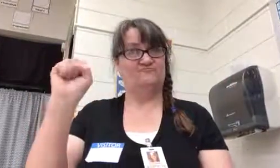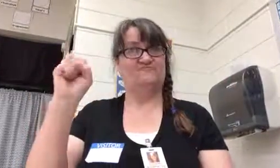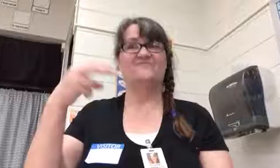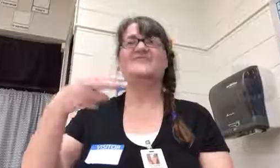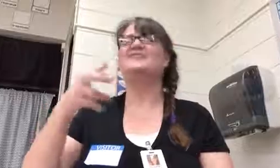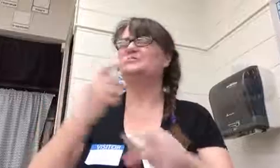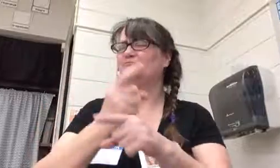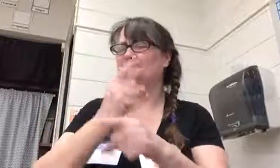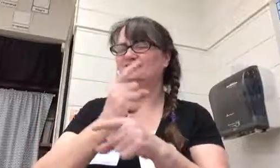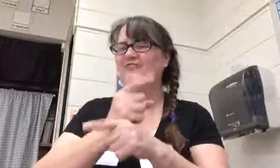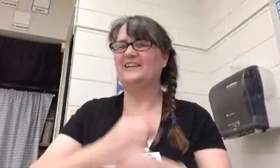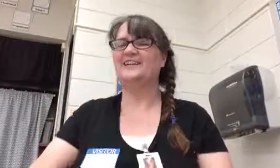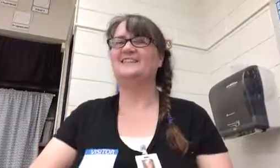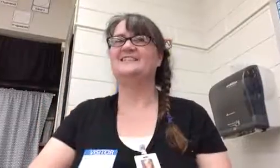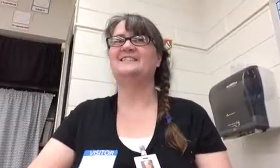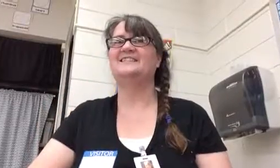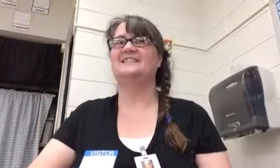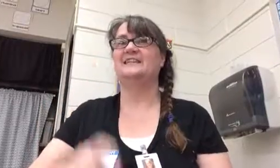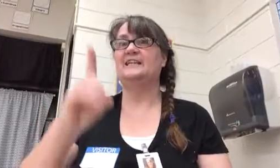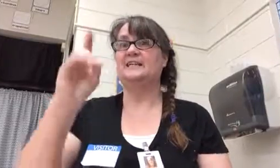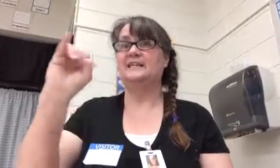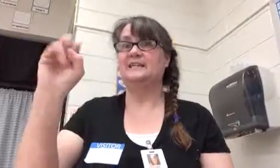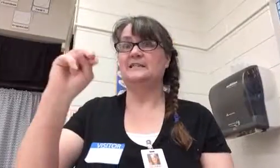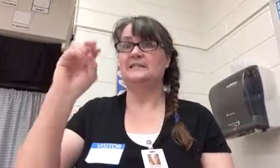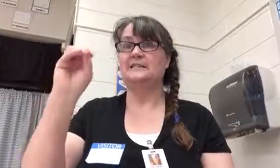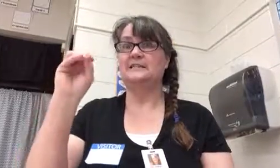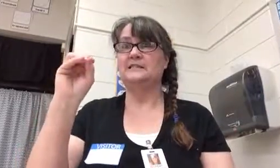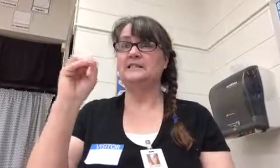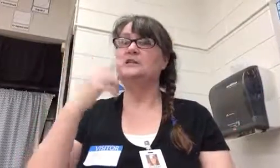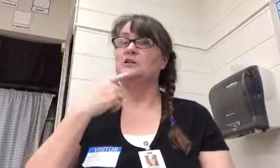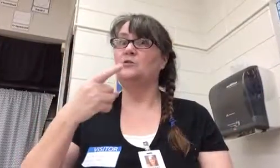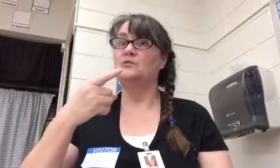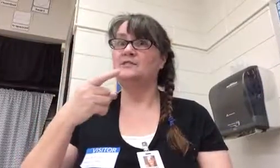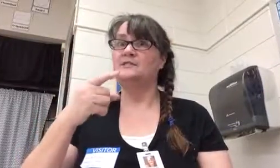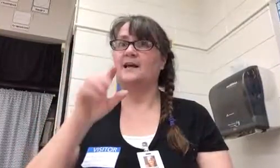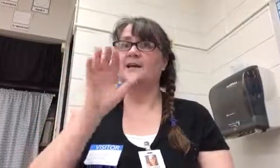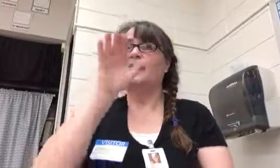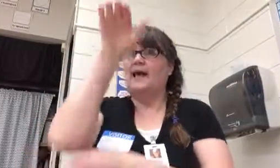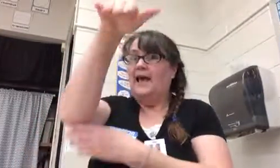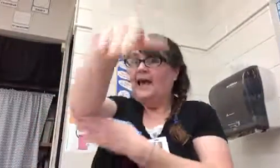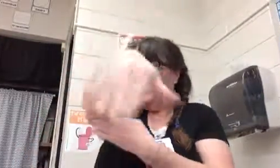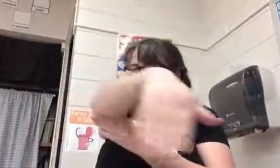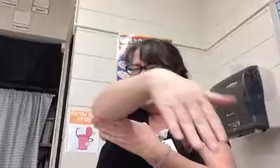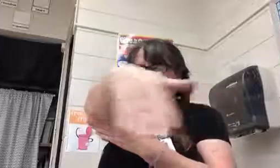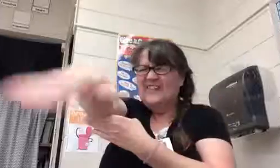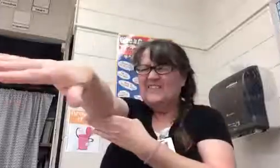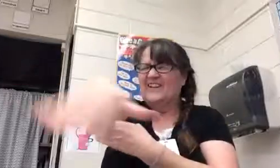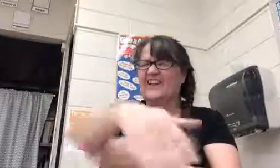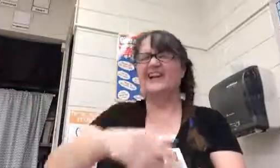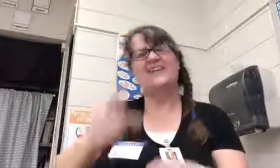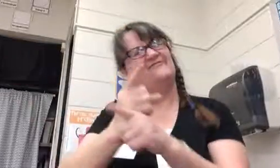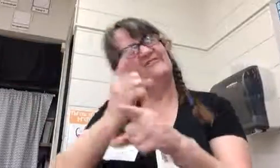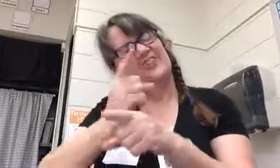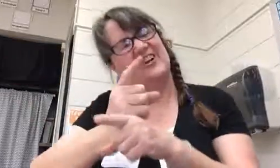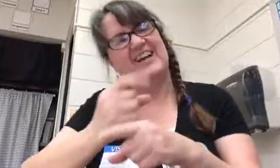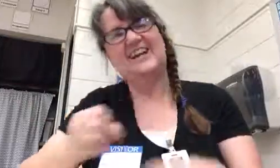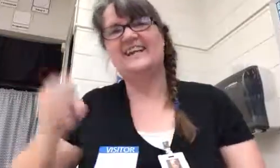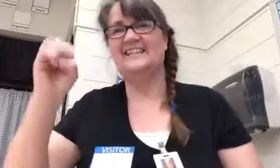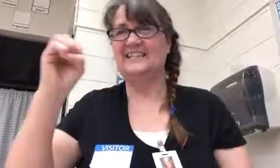that we've learned? Do you know? Elephant. Show me elephant. Woo! Very good. William, do